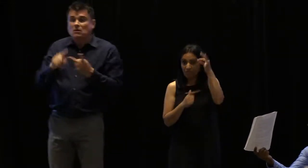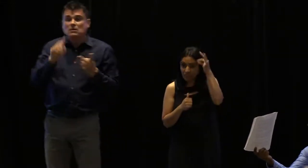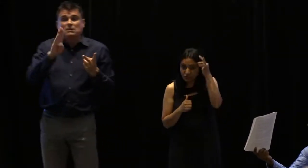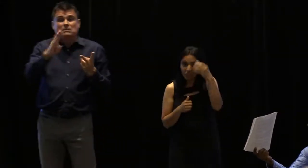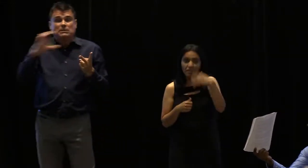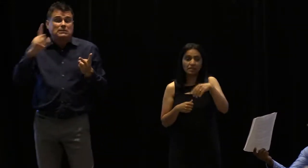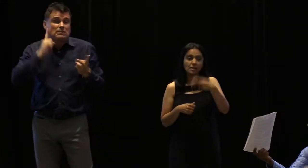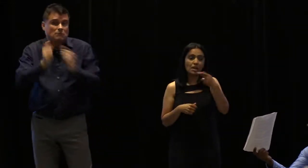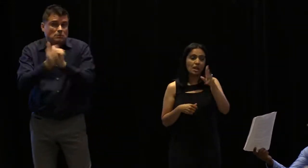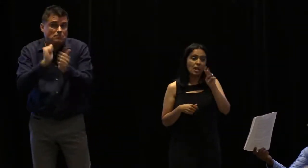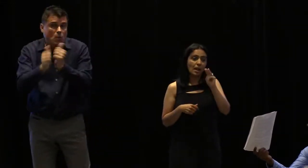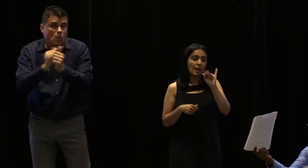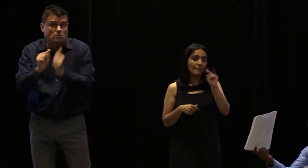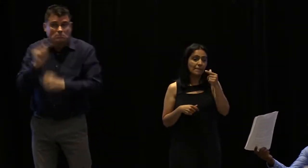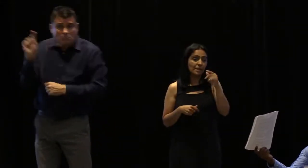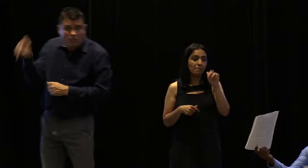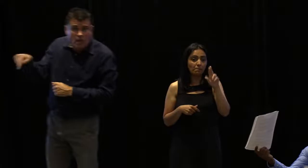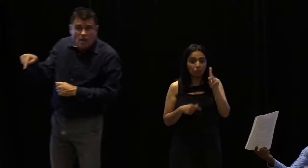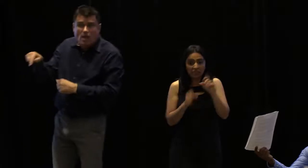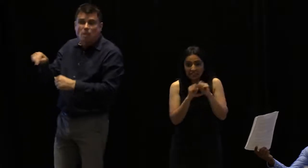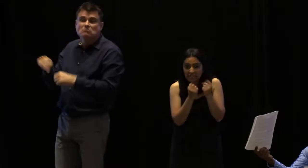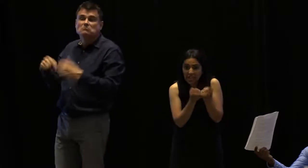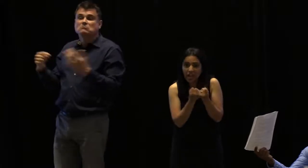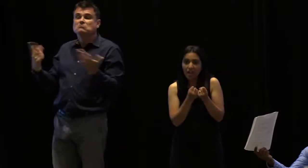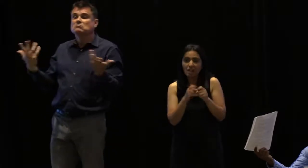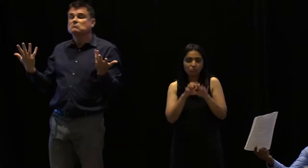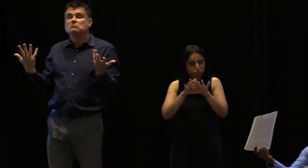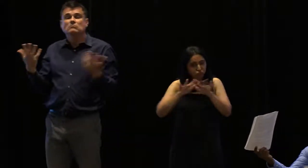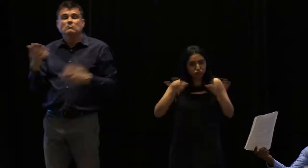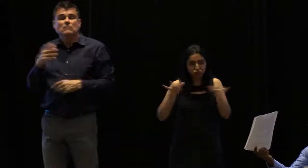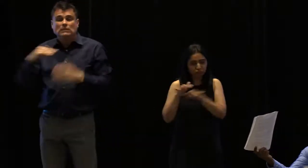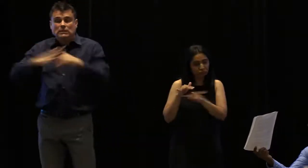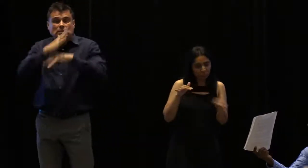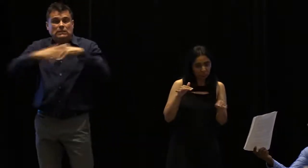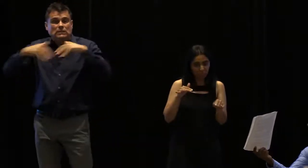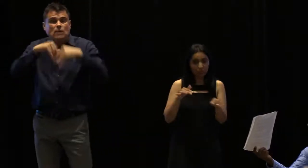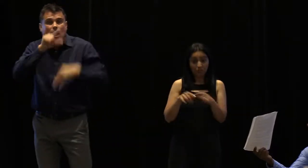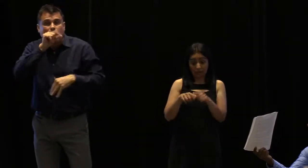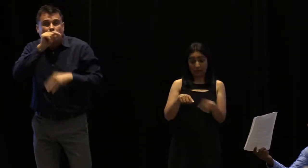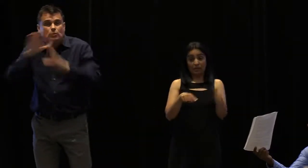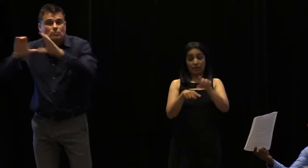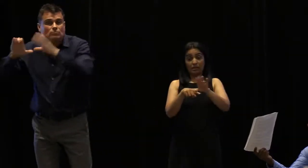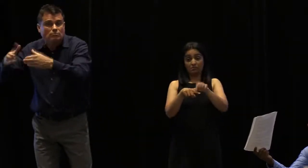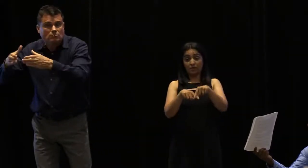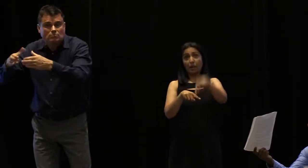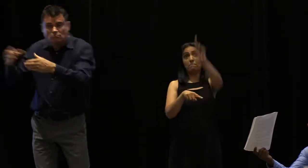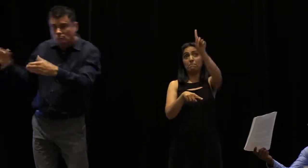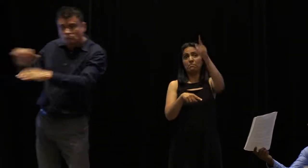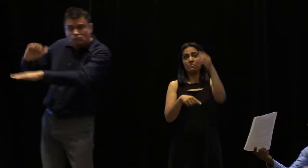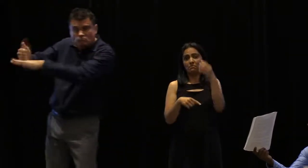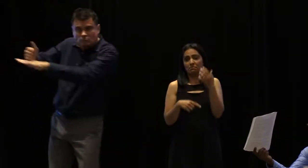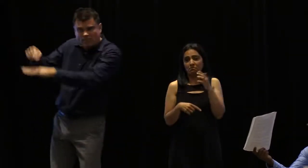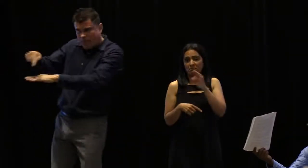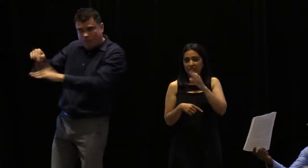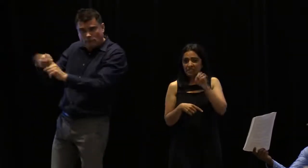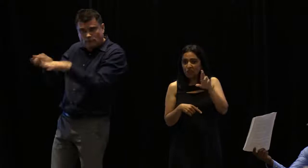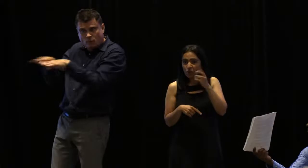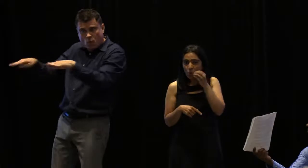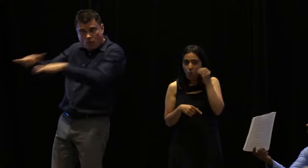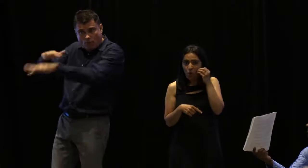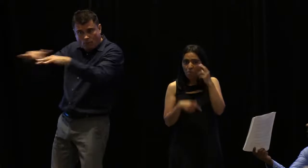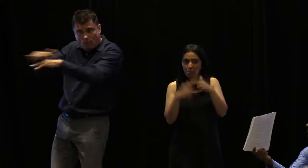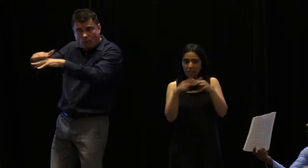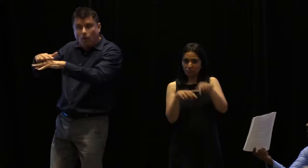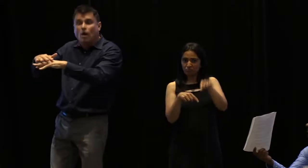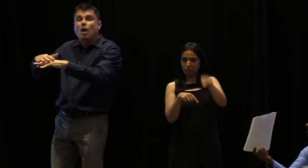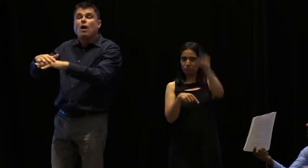where the BC Deaf Sports Federation could be housed, all sorts of different services, and then the next couple of